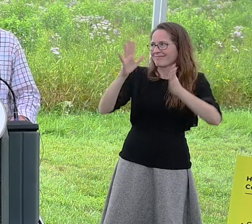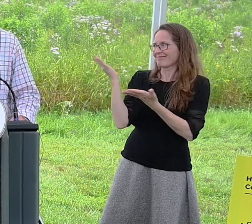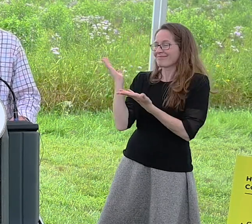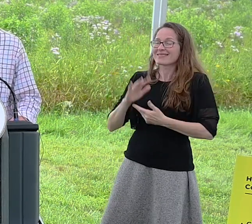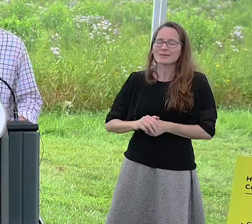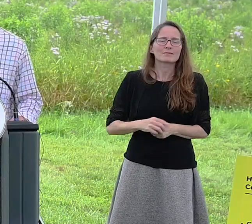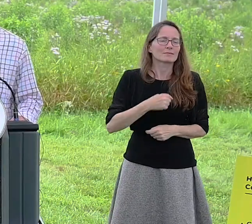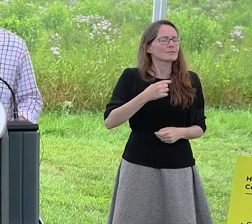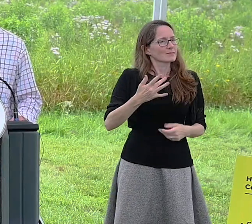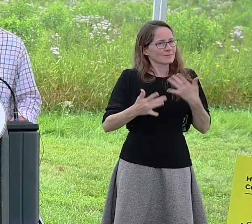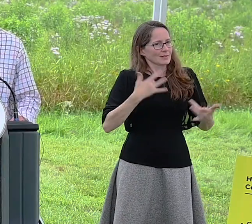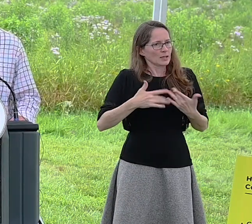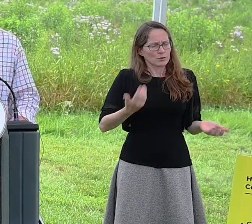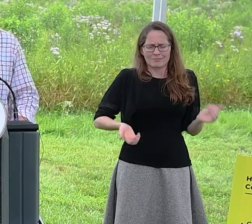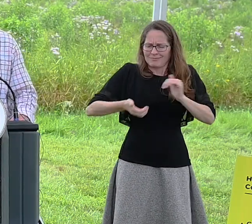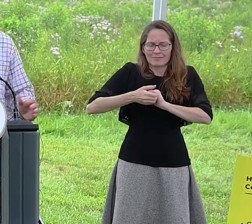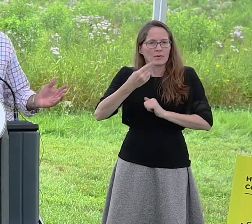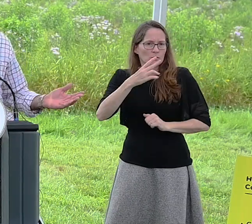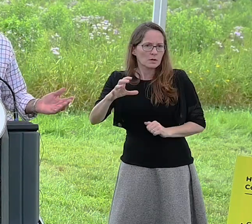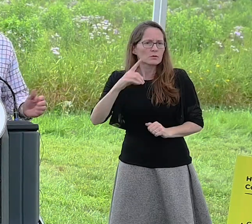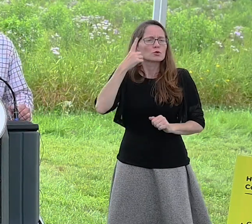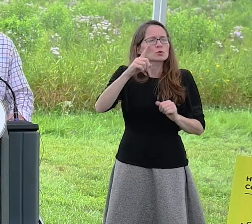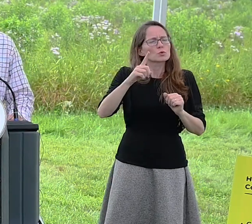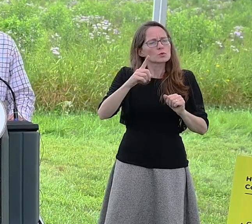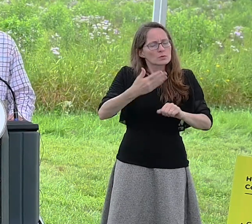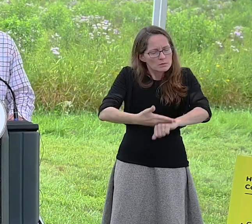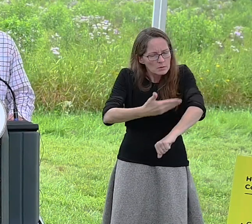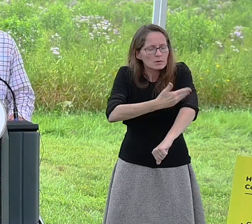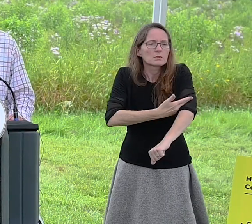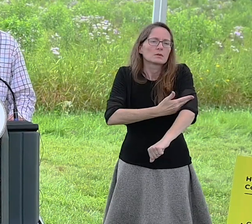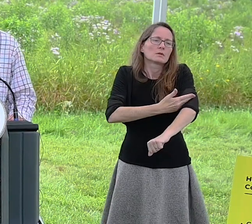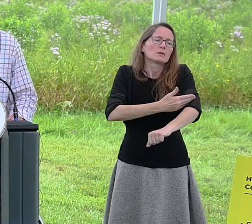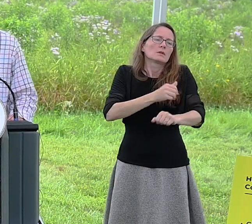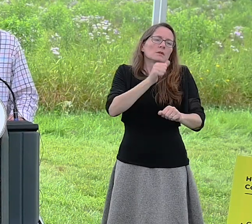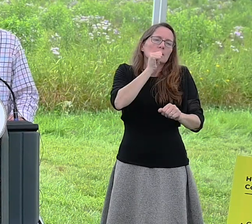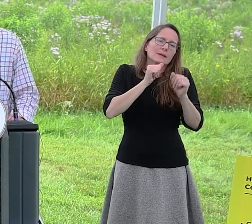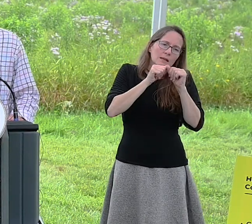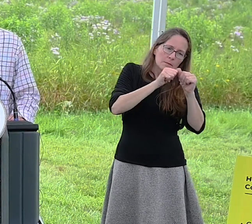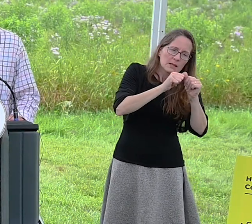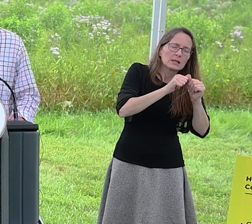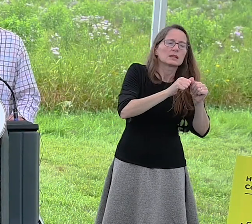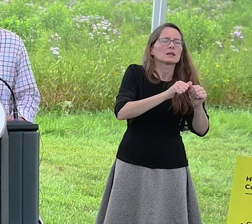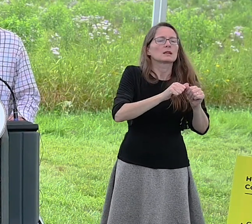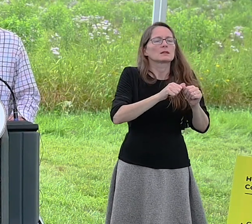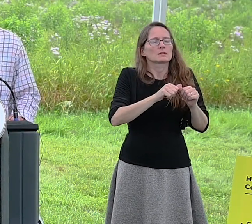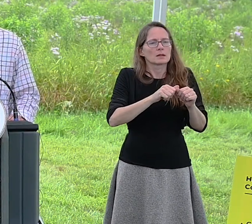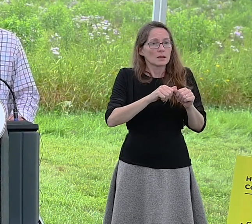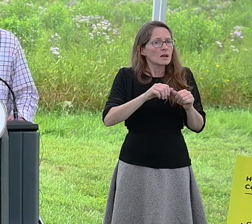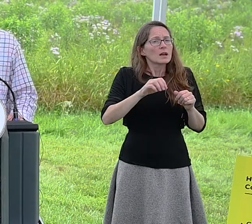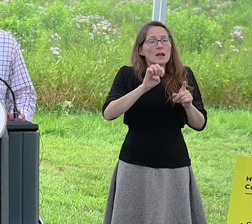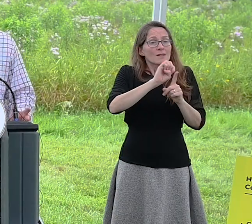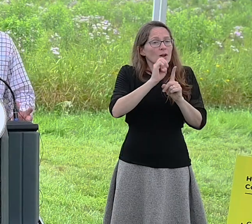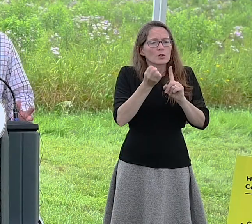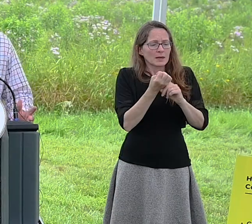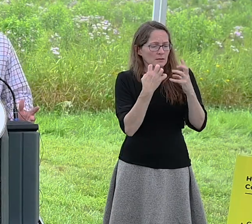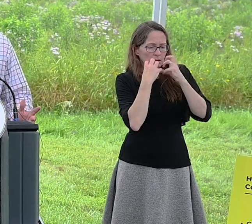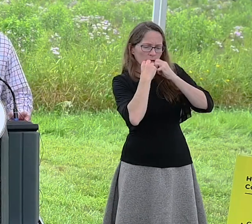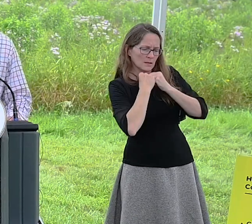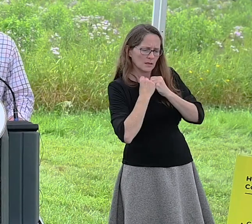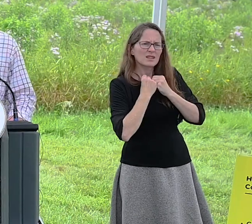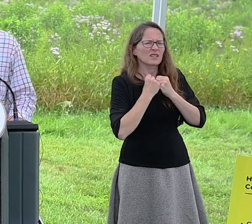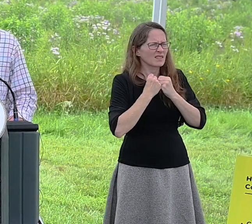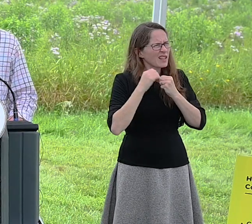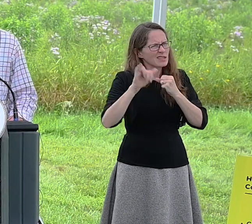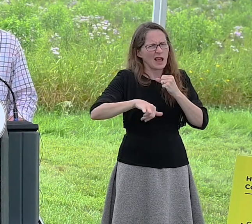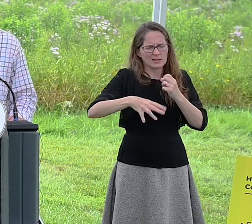advance our sustainability in our community, which is, as Dr. Ball just alluded to, it is so important. Environmental stewardship is embedded in Columbia's